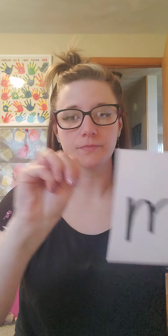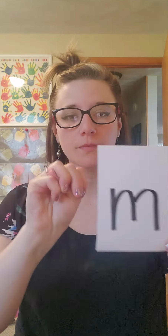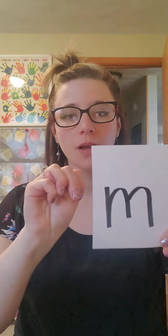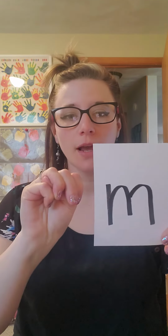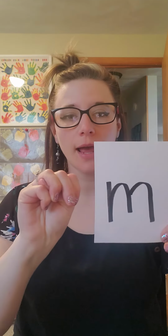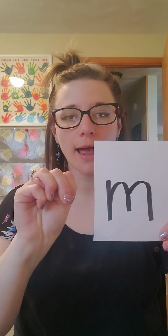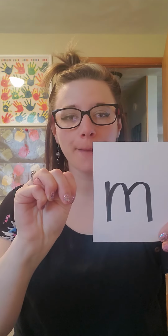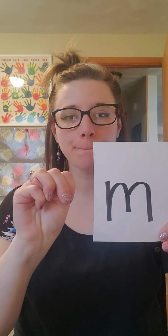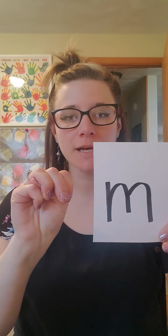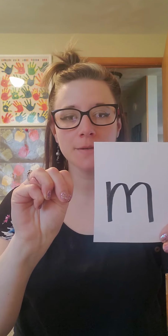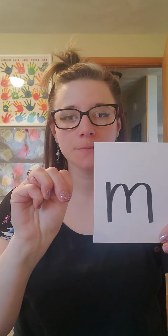M,